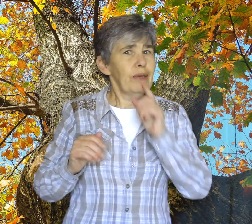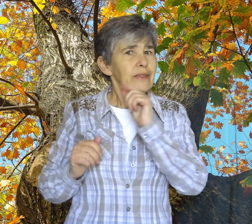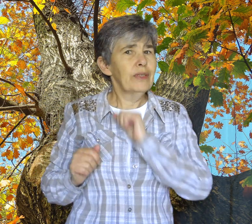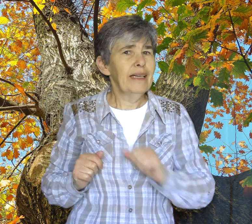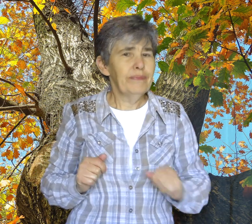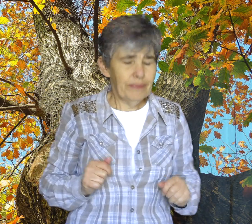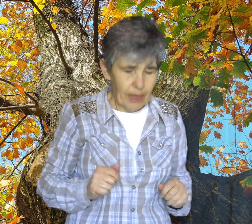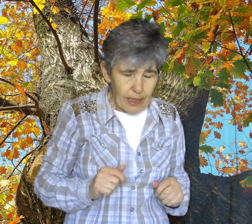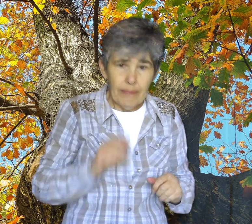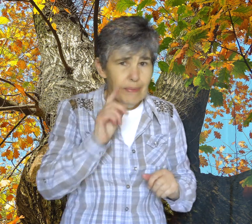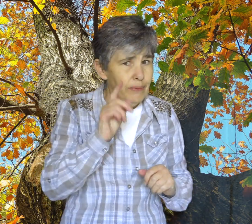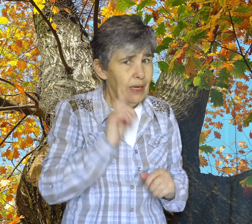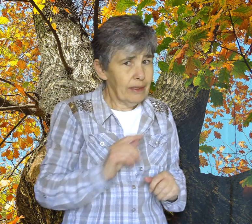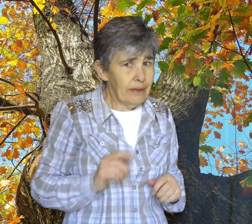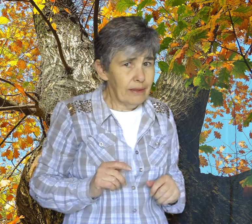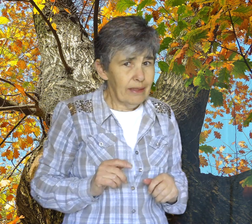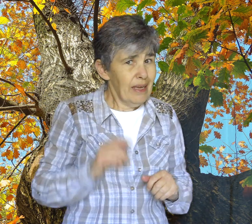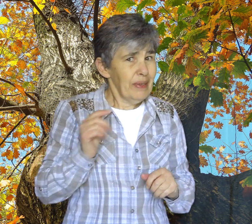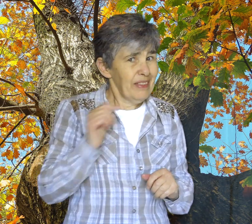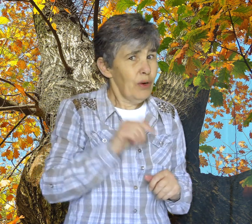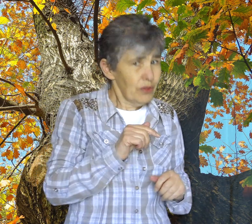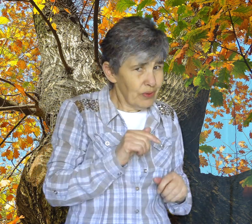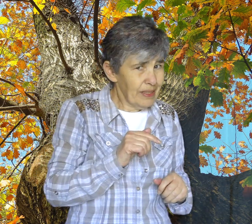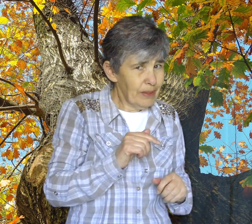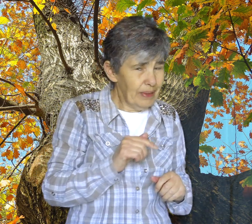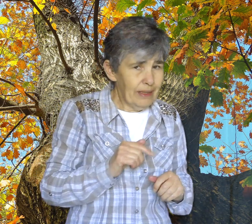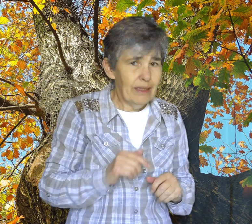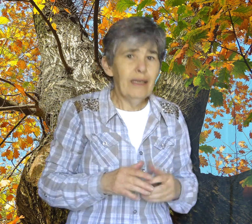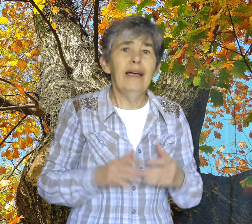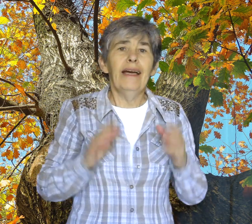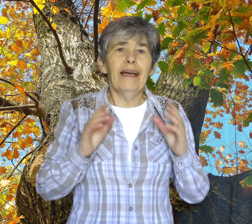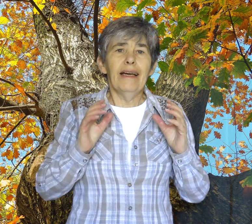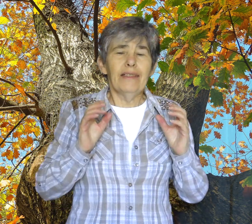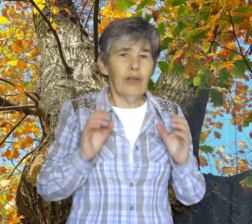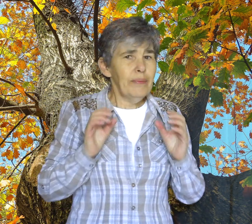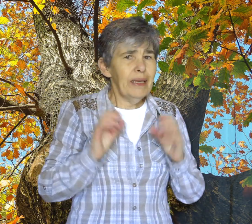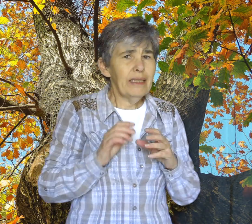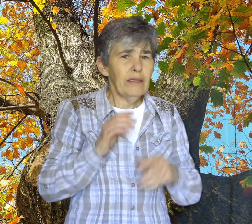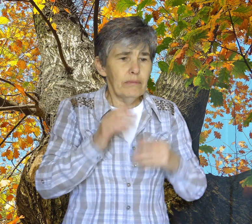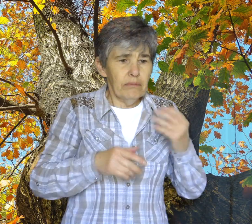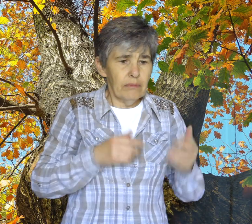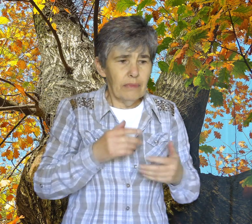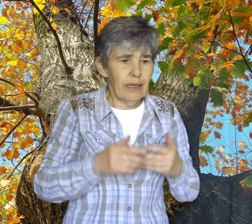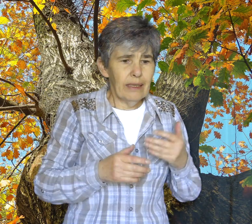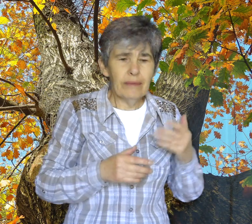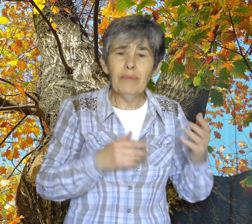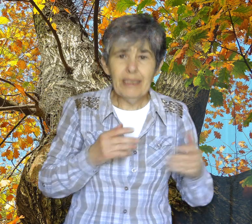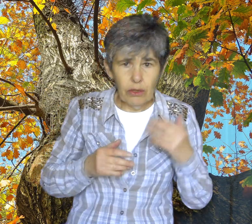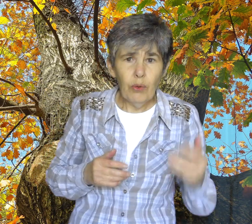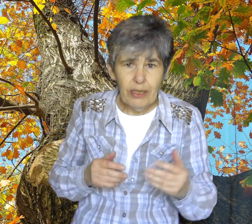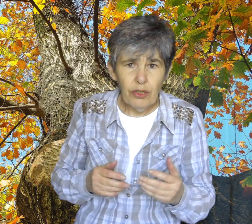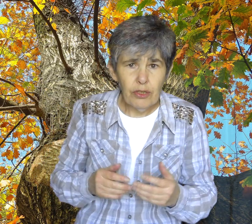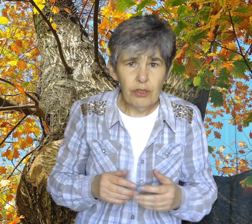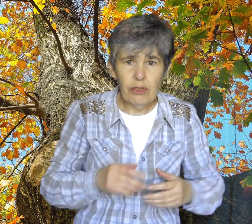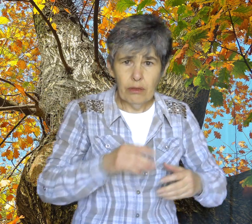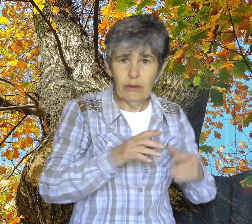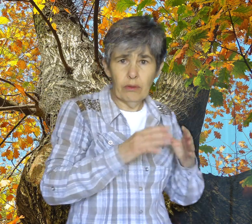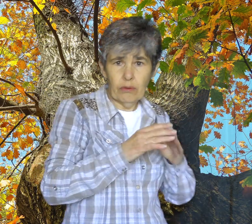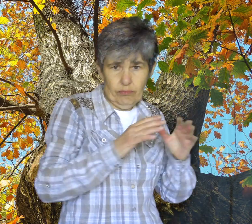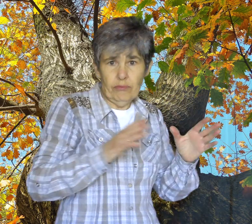okay. Meanwhile, Amy had also said to me, try and make it, ask her questions, you know, while